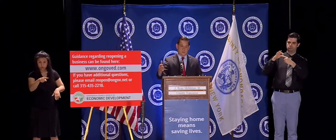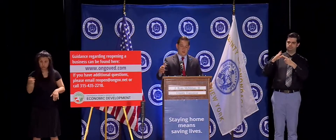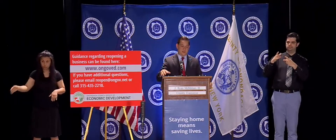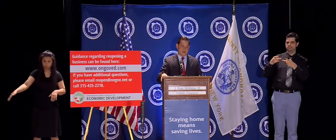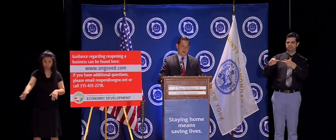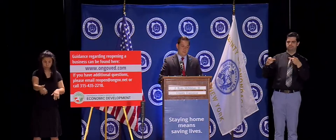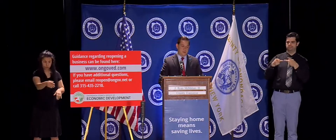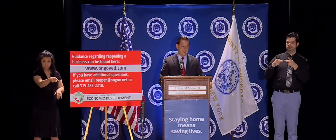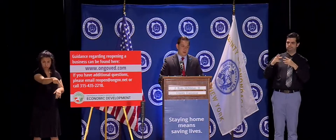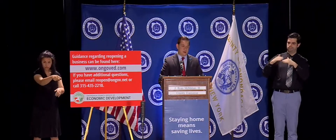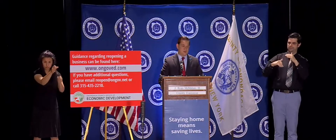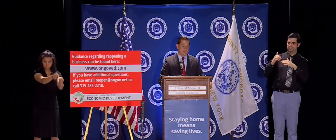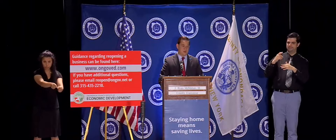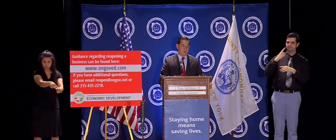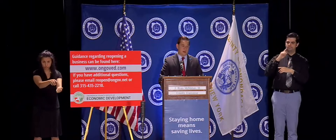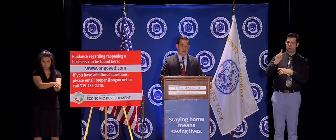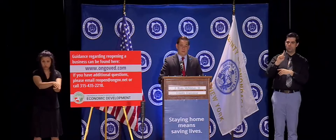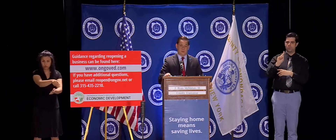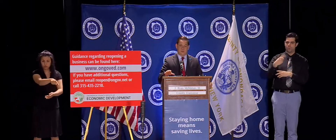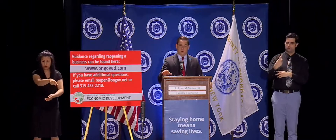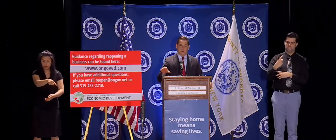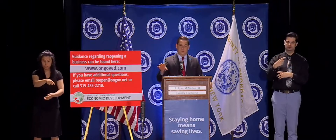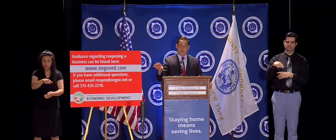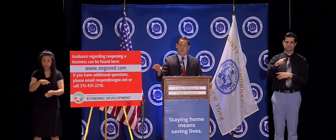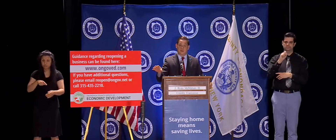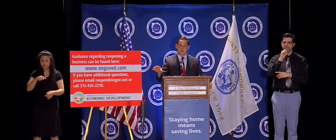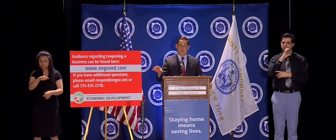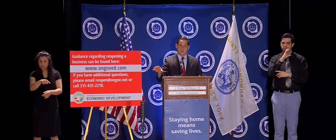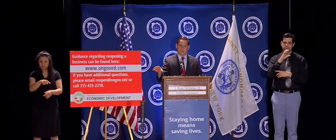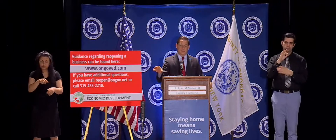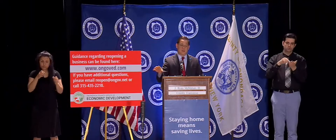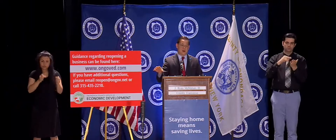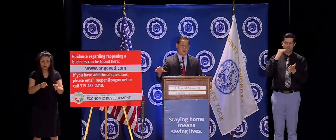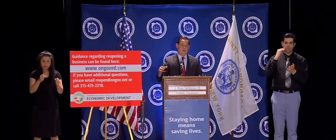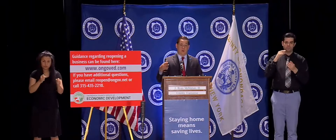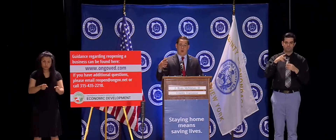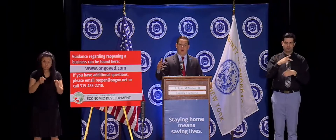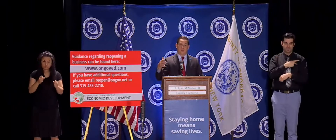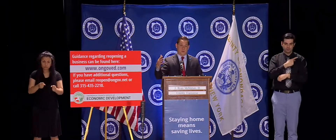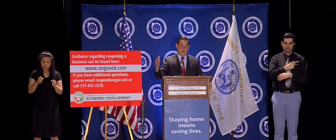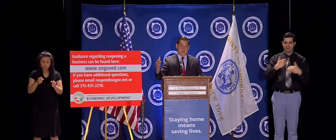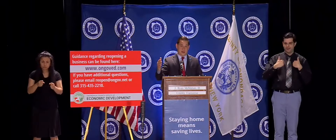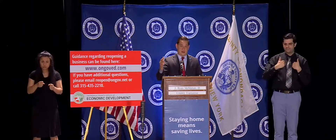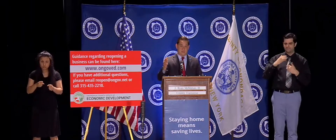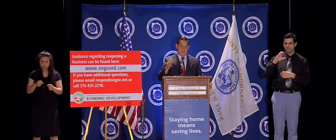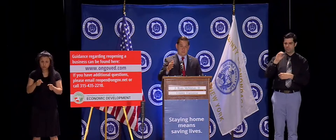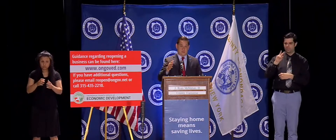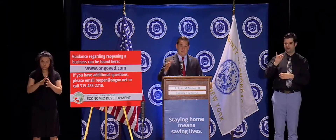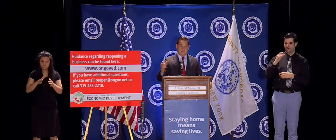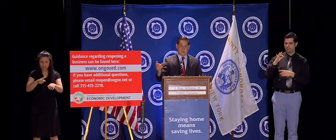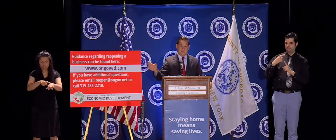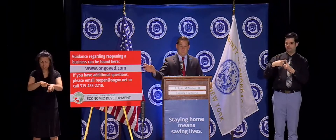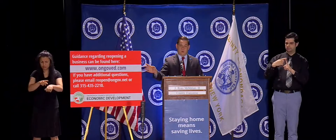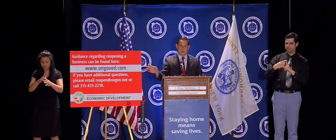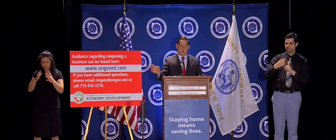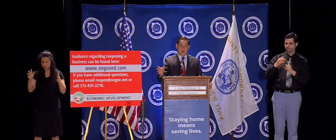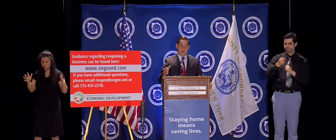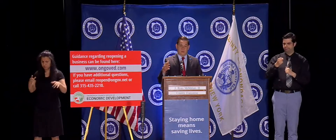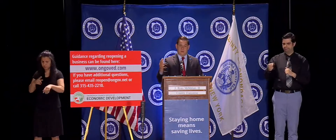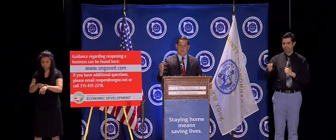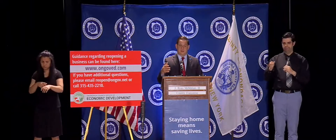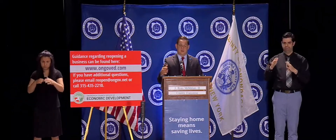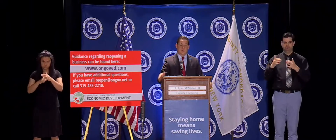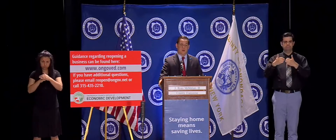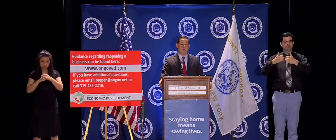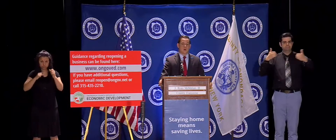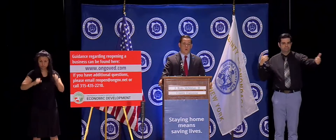there for a period of time, and if you want them to be in quarantine or isolation for a longer period of time, since when they go back,